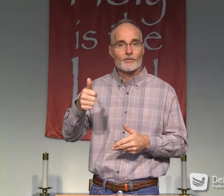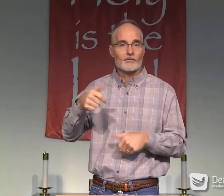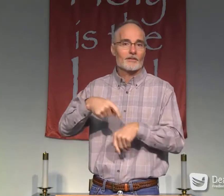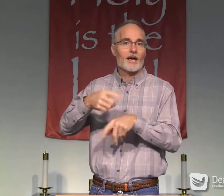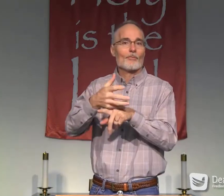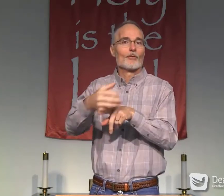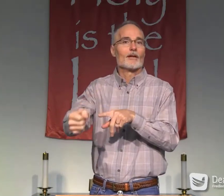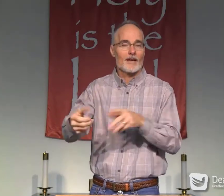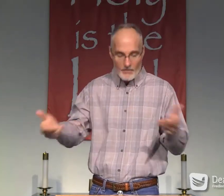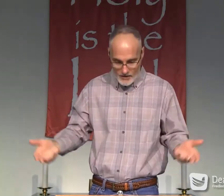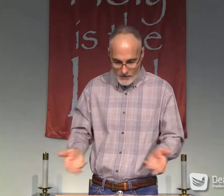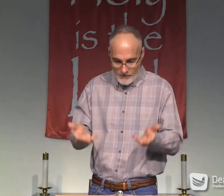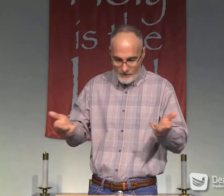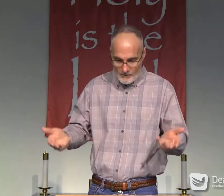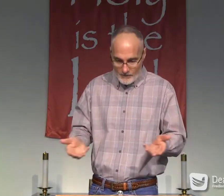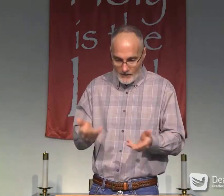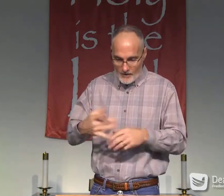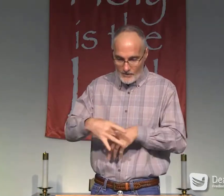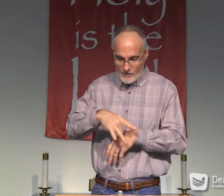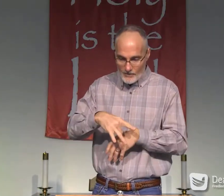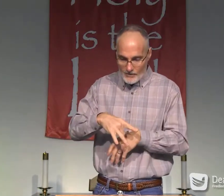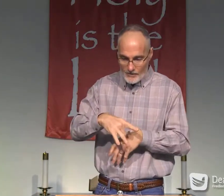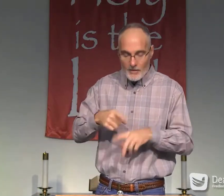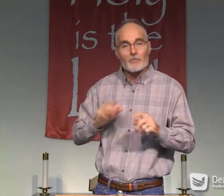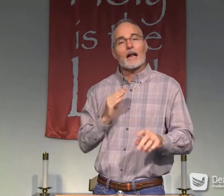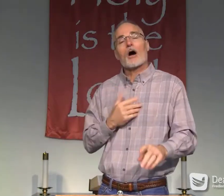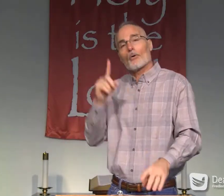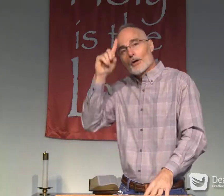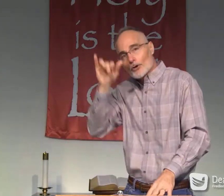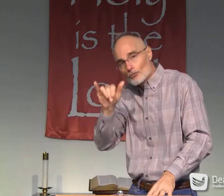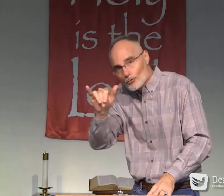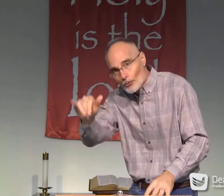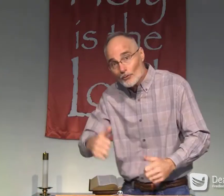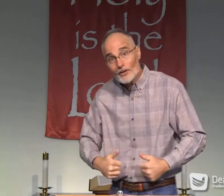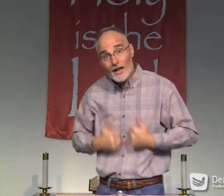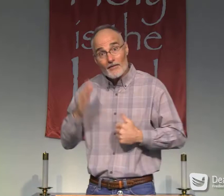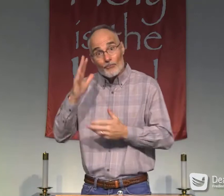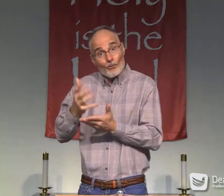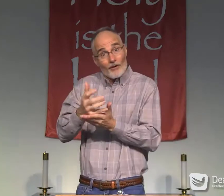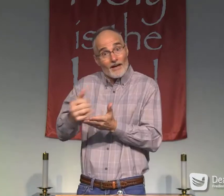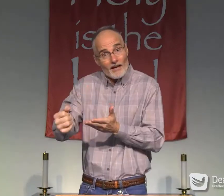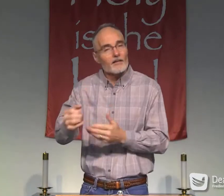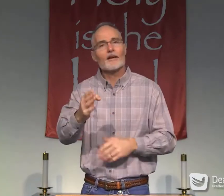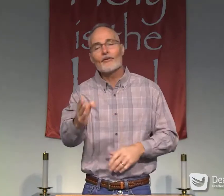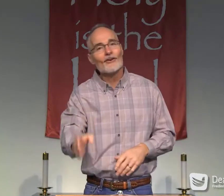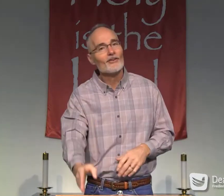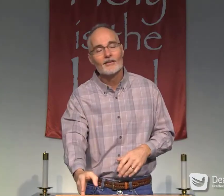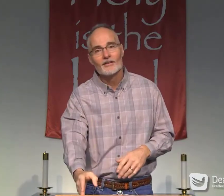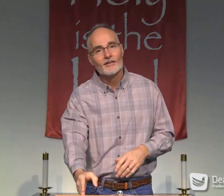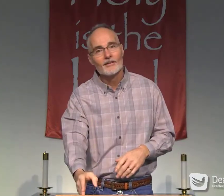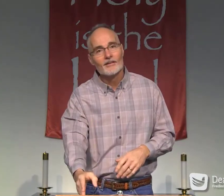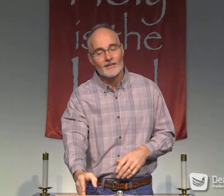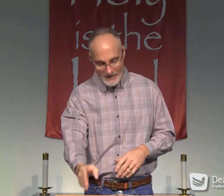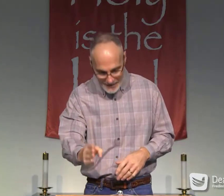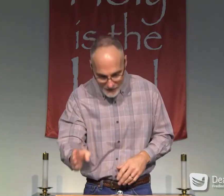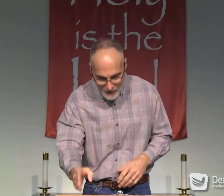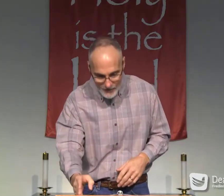We are one step closer to our time running out here on earth. But our eternal life will never run out.